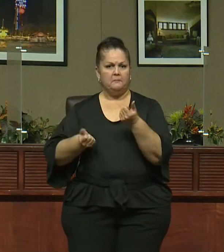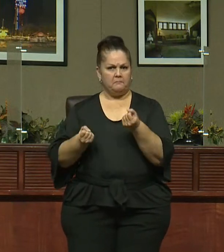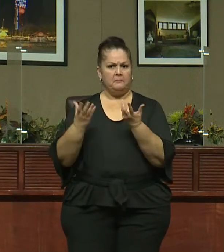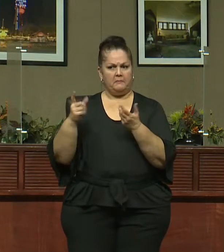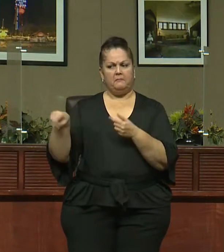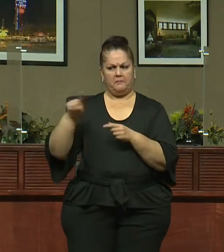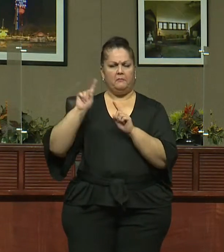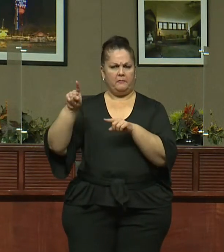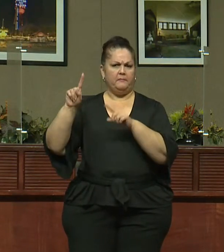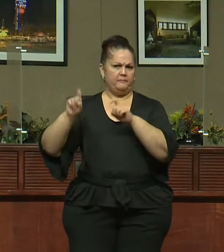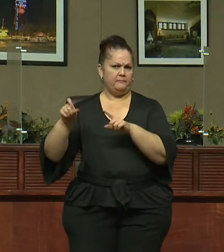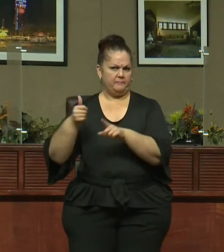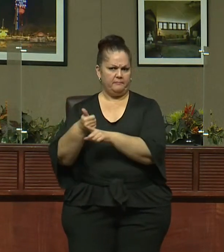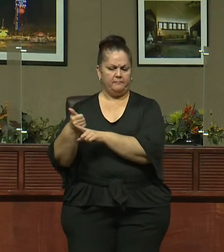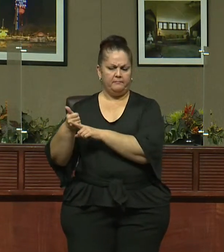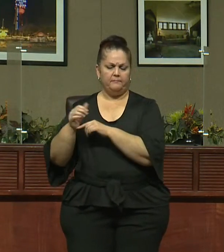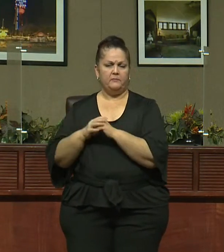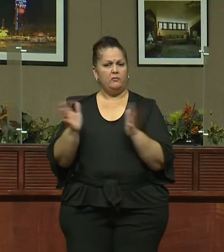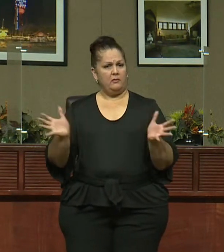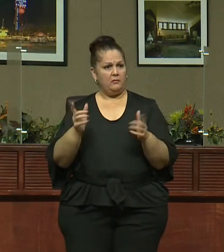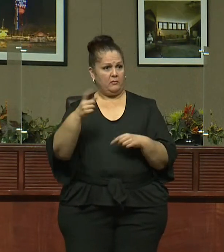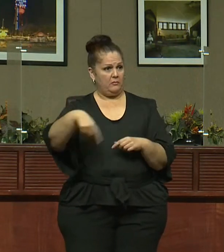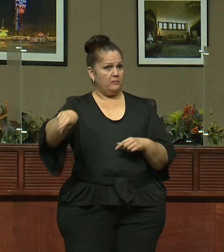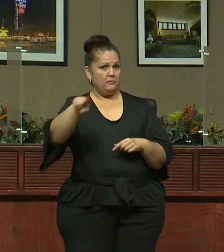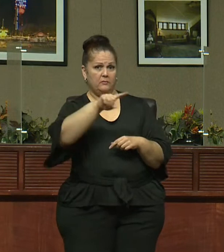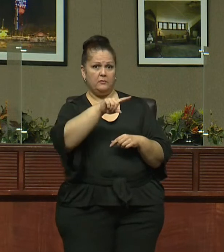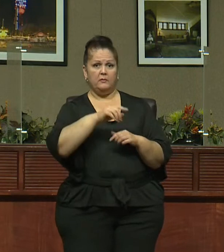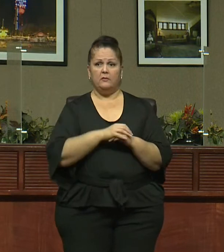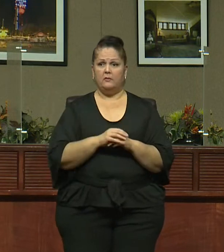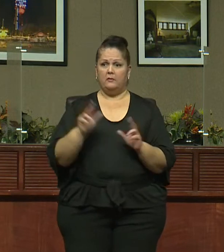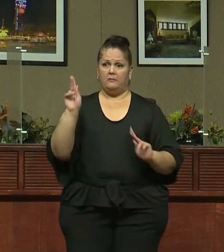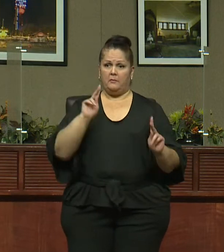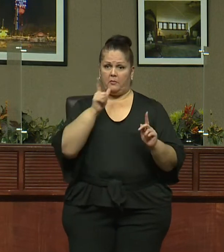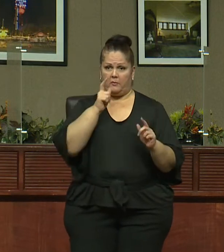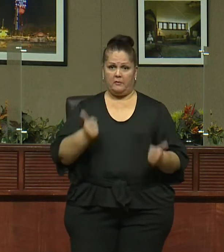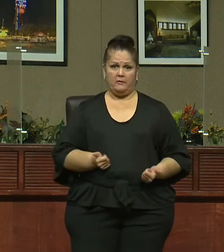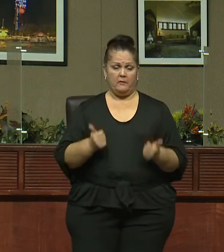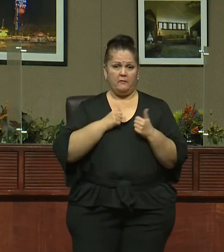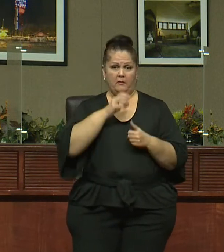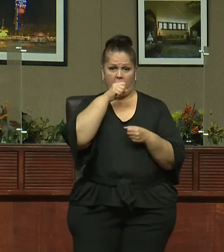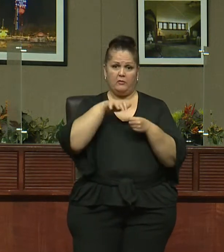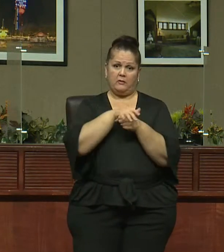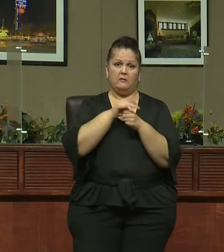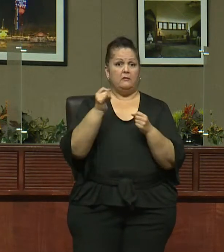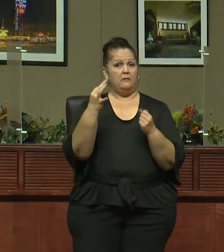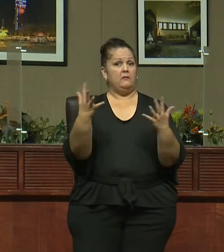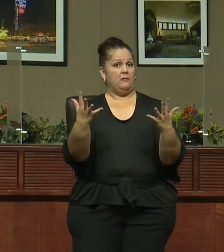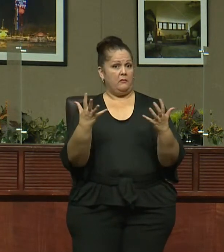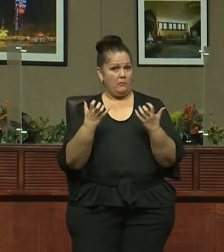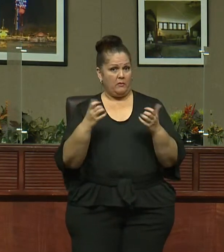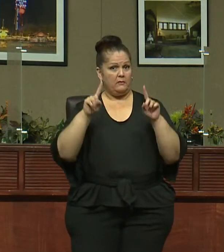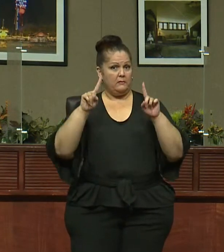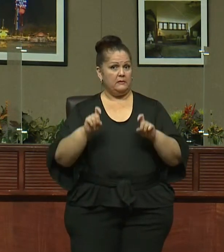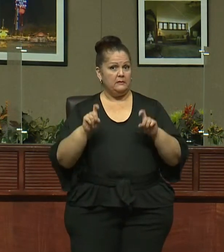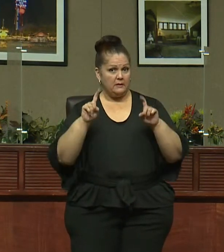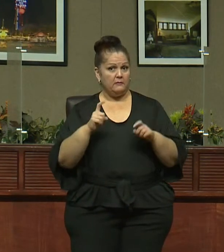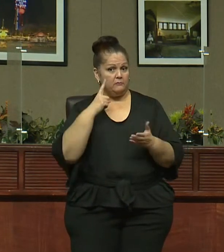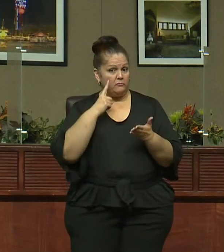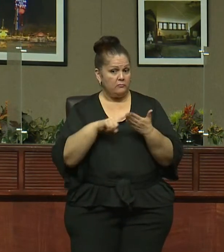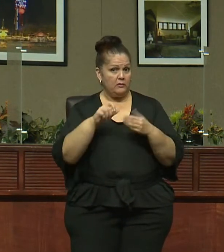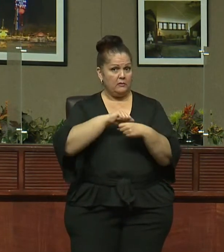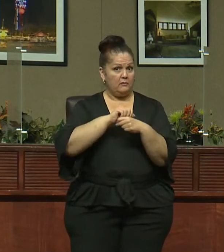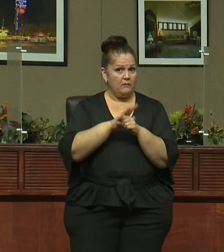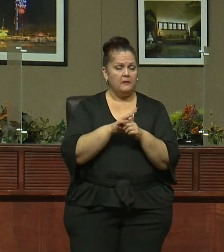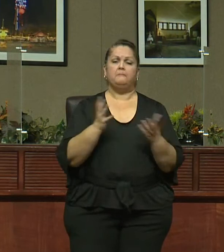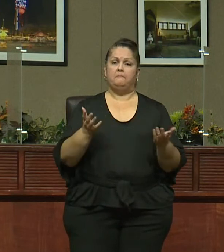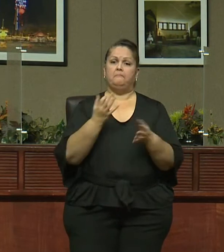did. So I encourage you, the residents of Orange County, if you desire to be tested for free, you